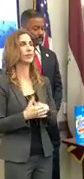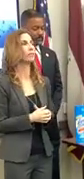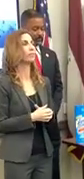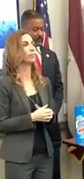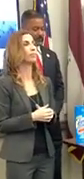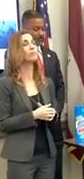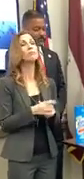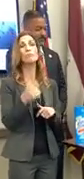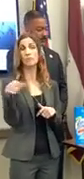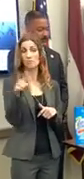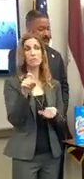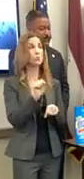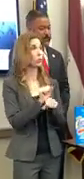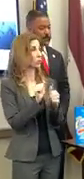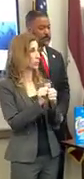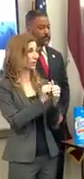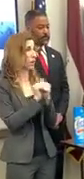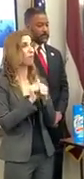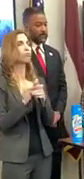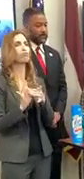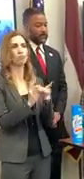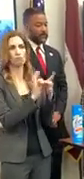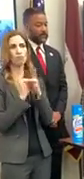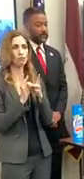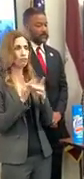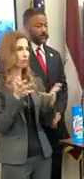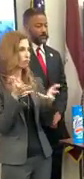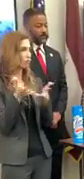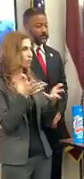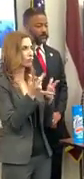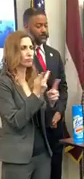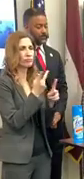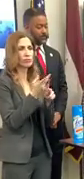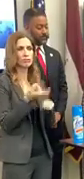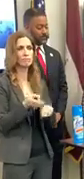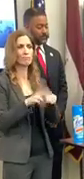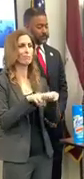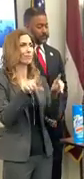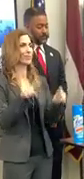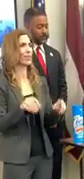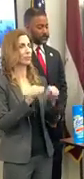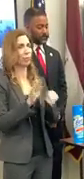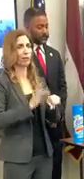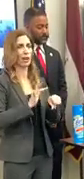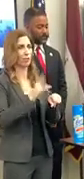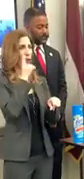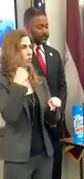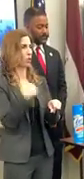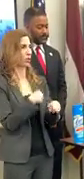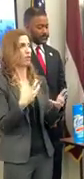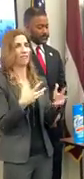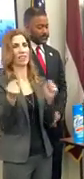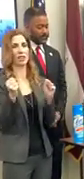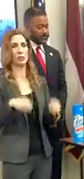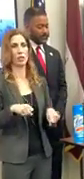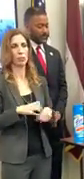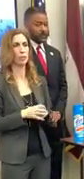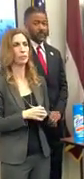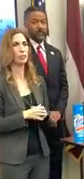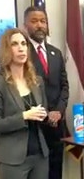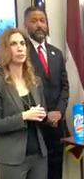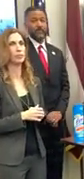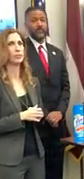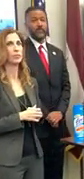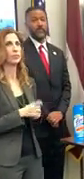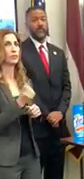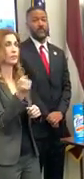are working together in a very collaborative way to increase testing capacity here as quickly as possible.